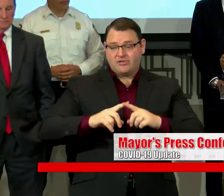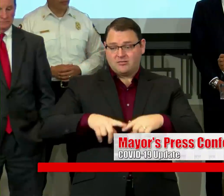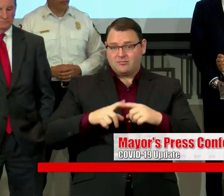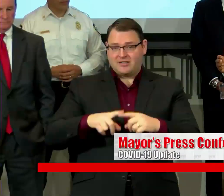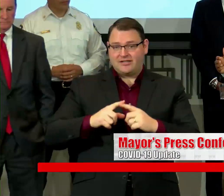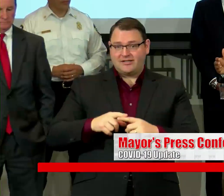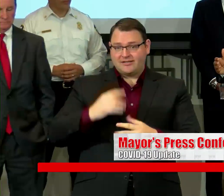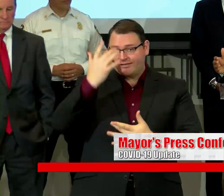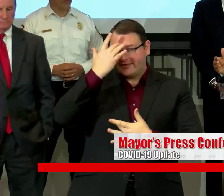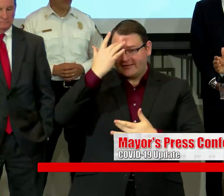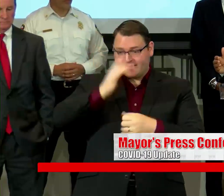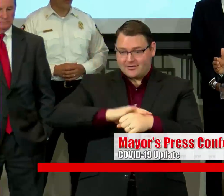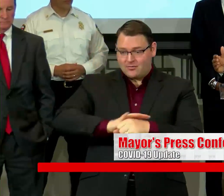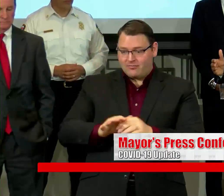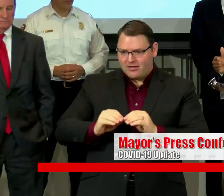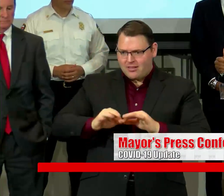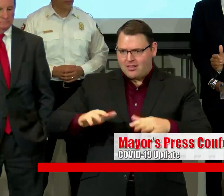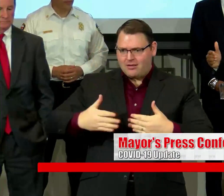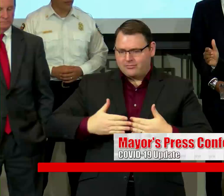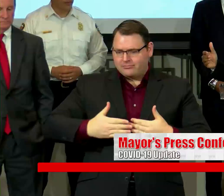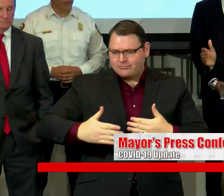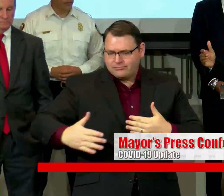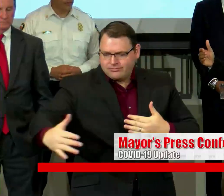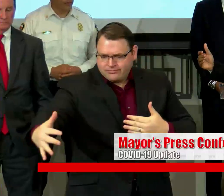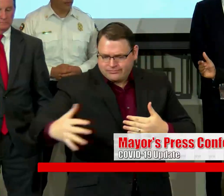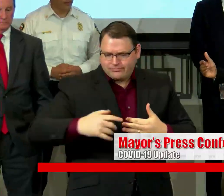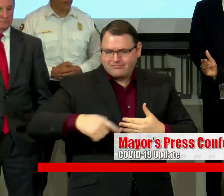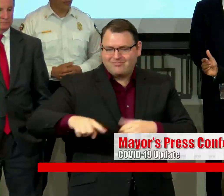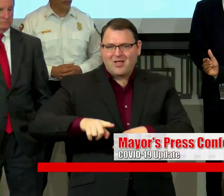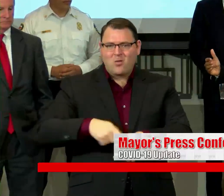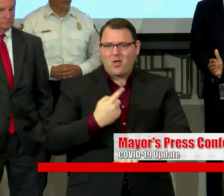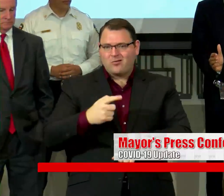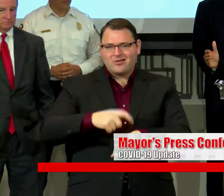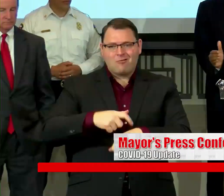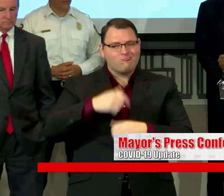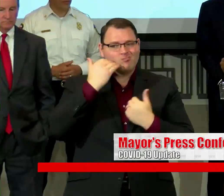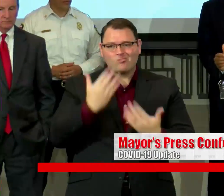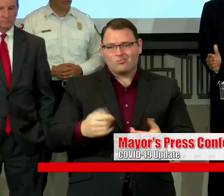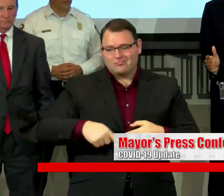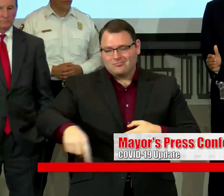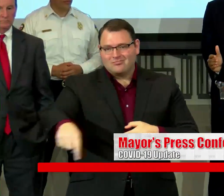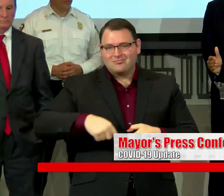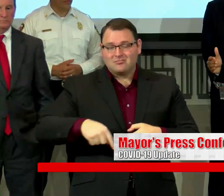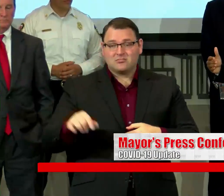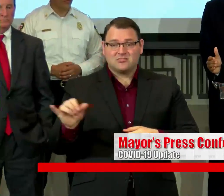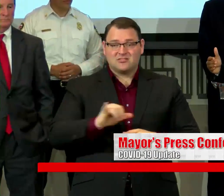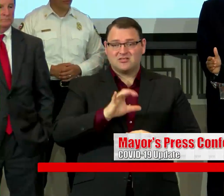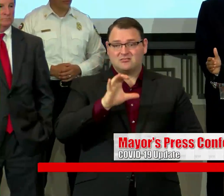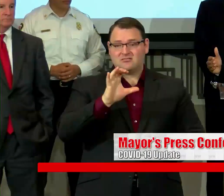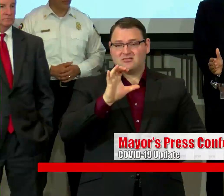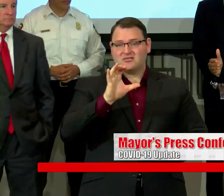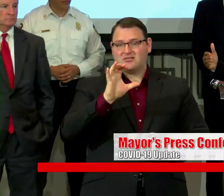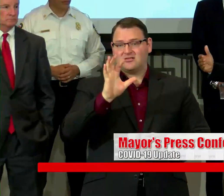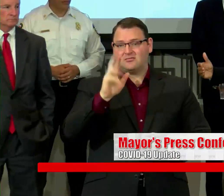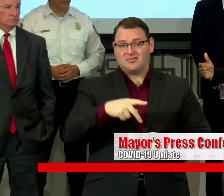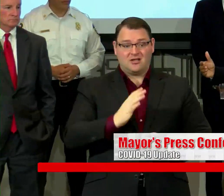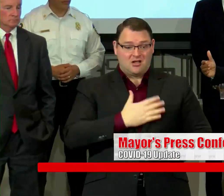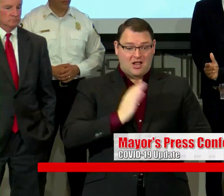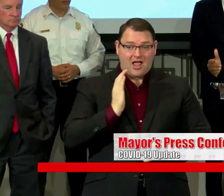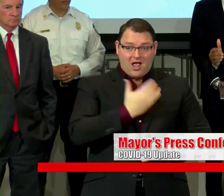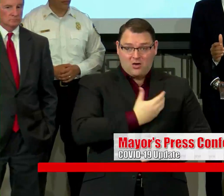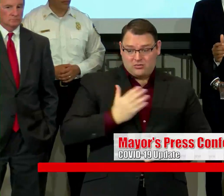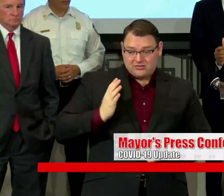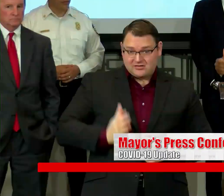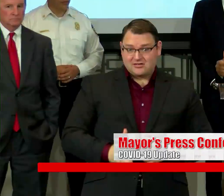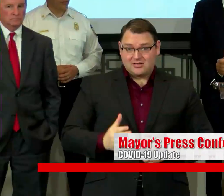then I'm sure those projects will take place. Just like on the CIP on our side, if we have to slow down those projects, we'll slow them